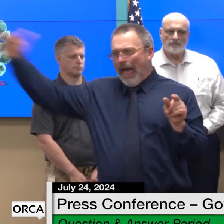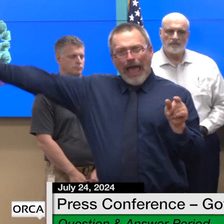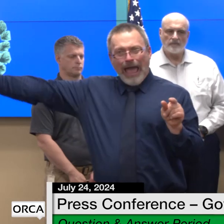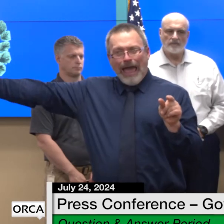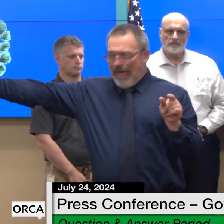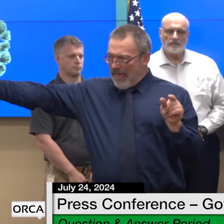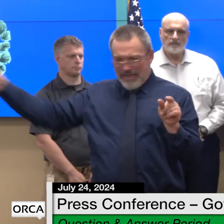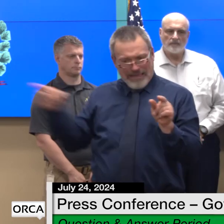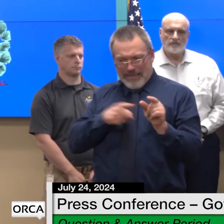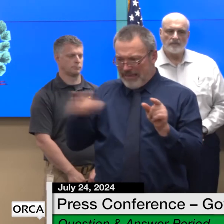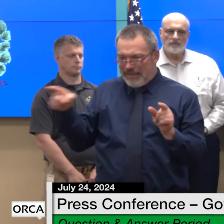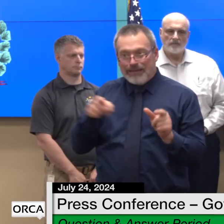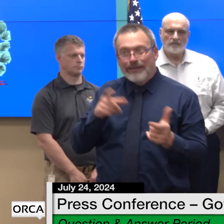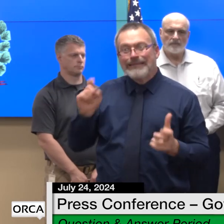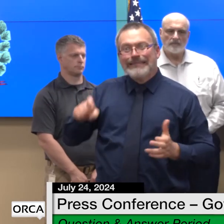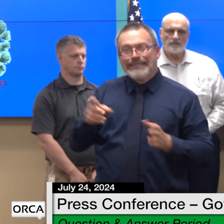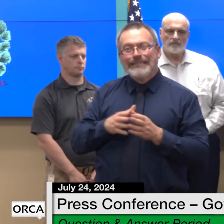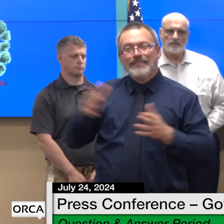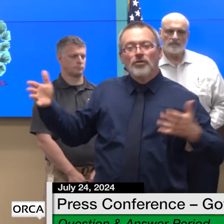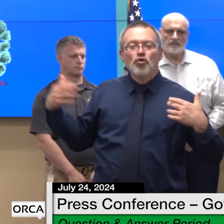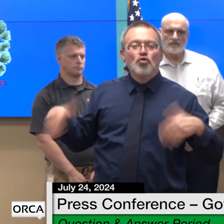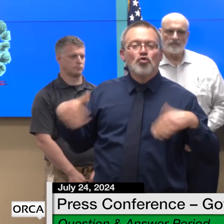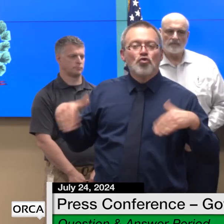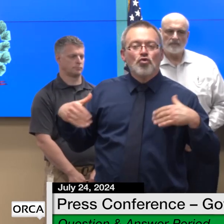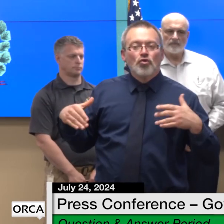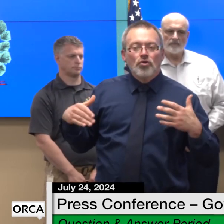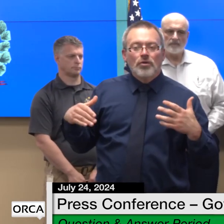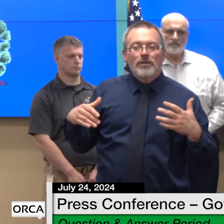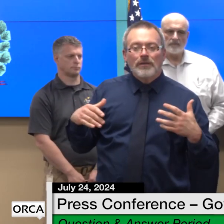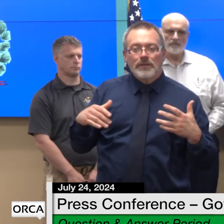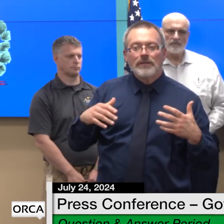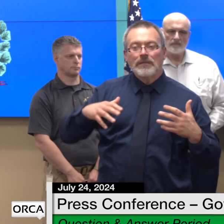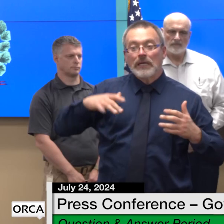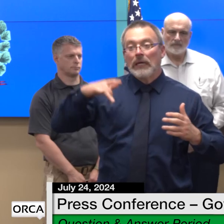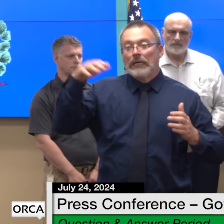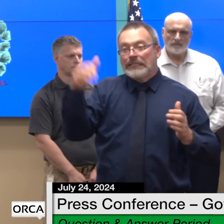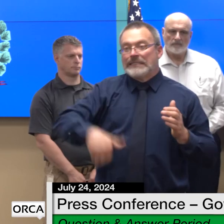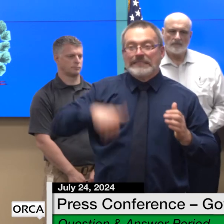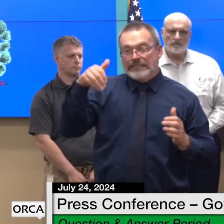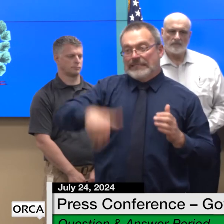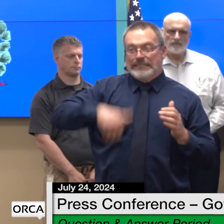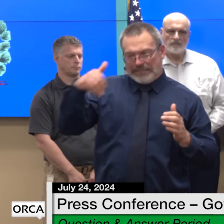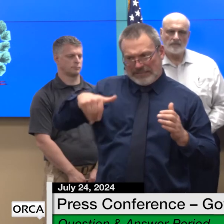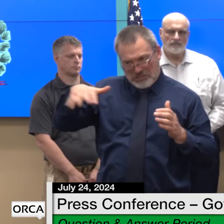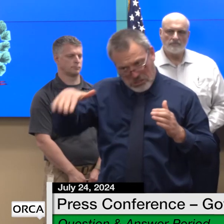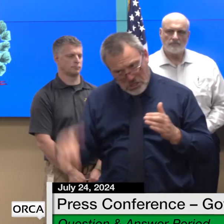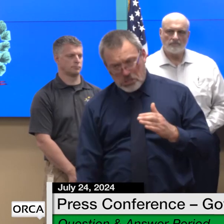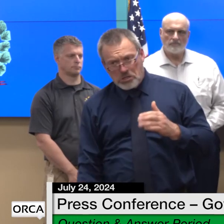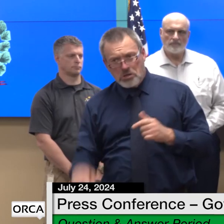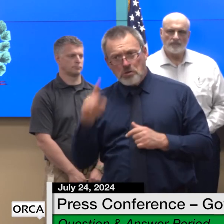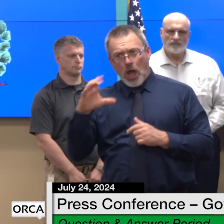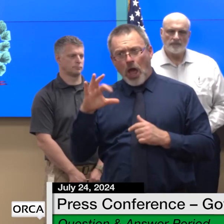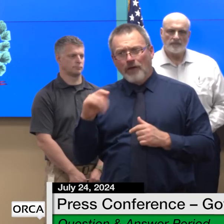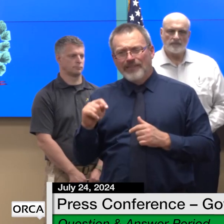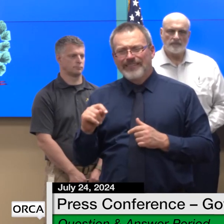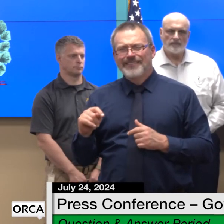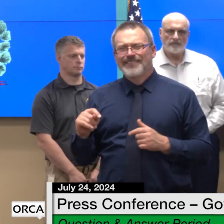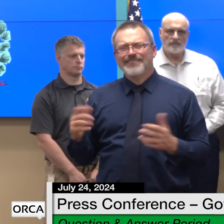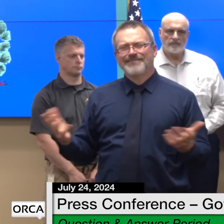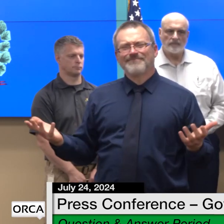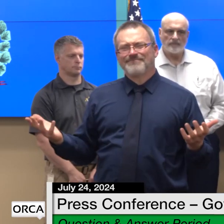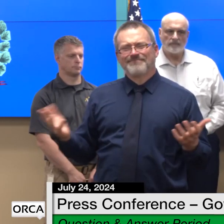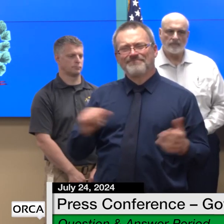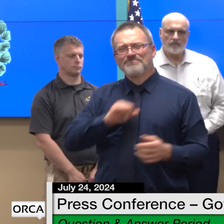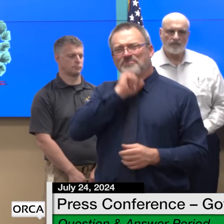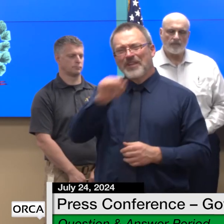spread out over that floodplain historically, you'd need to dig down 100 feet. And we all know we're going to hit bedrock well before